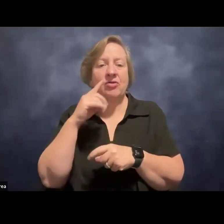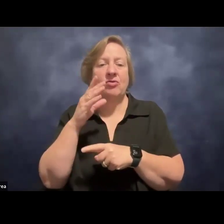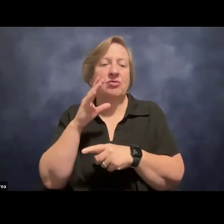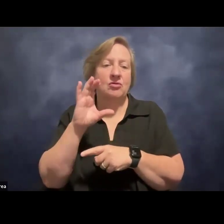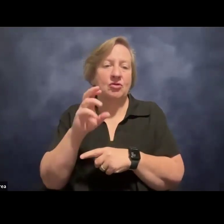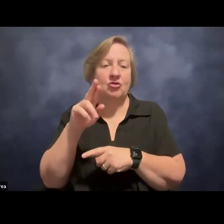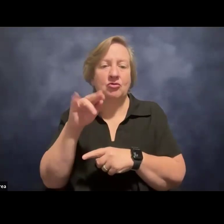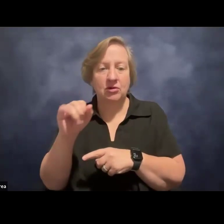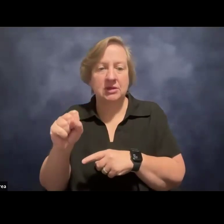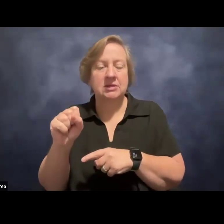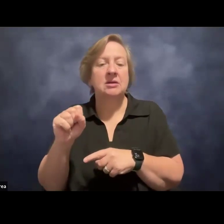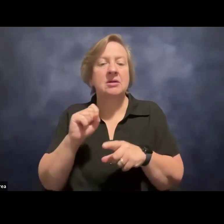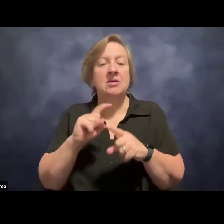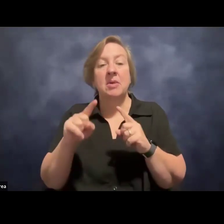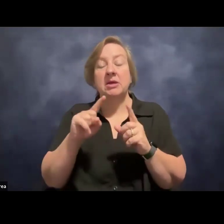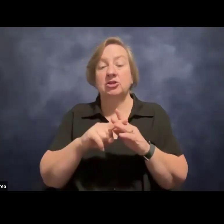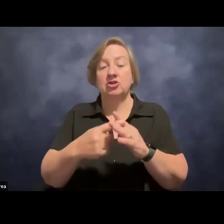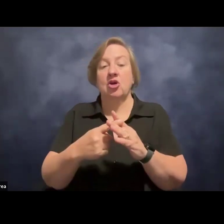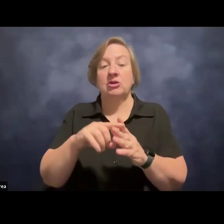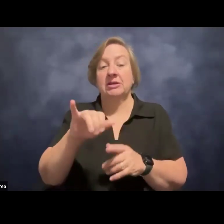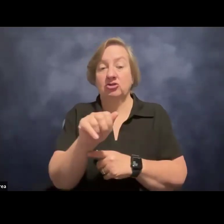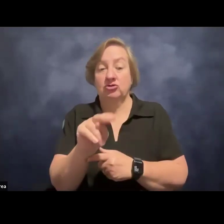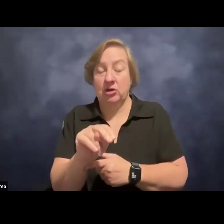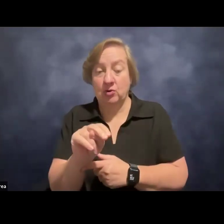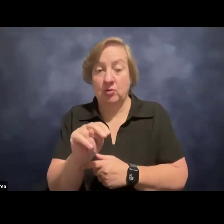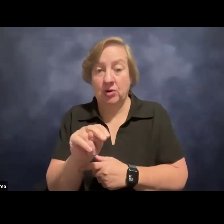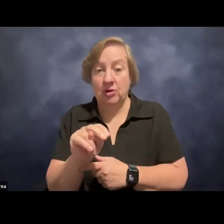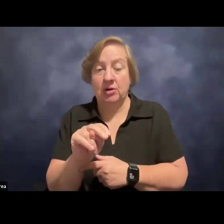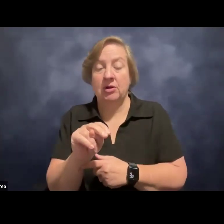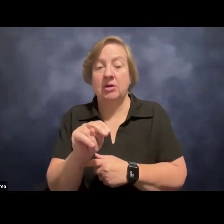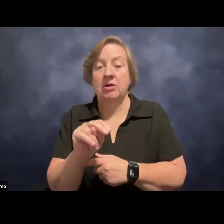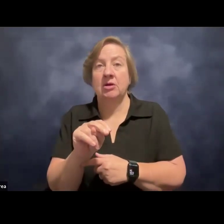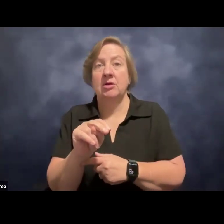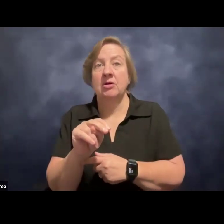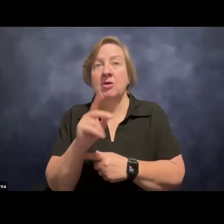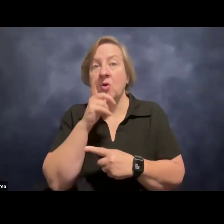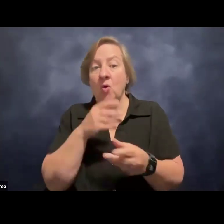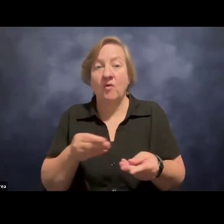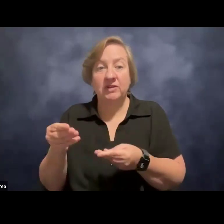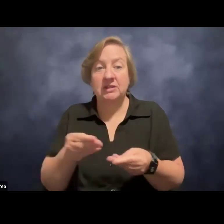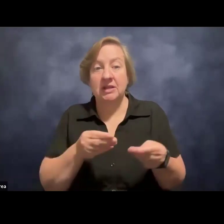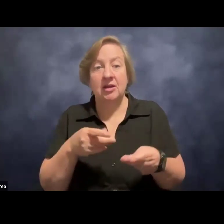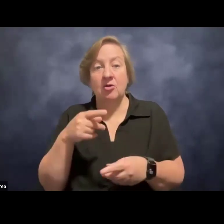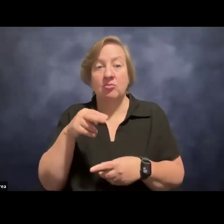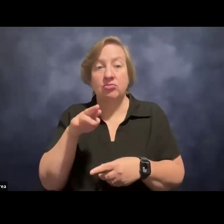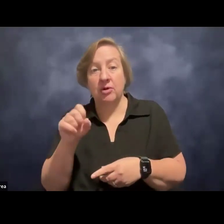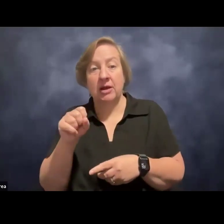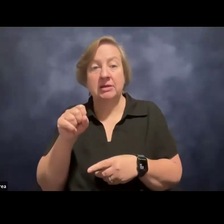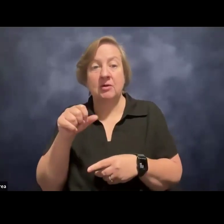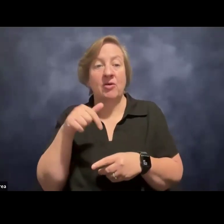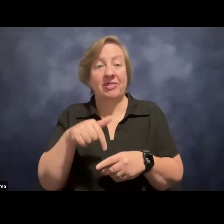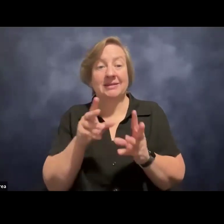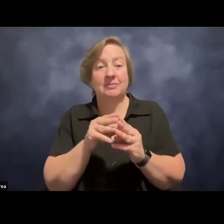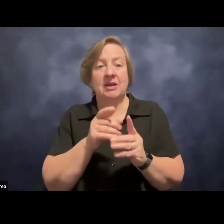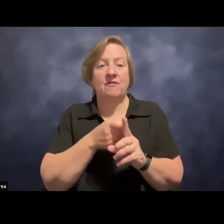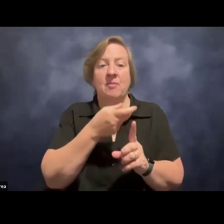that starting in January, the facilitation of the CRIS meetings does transition from